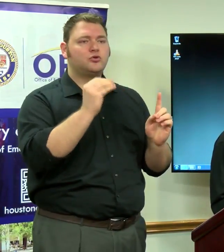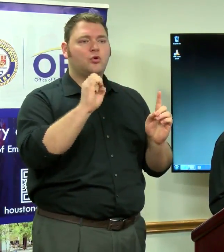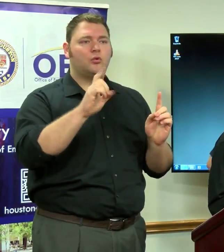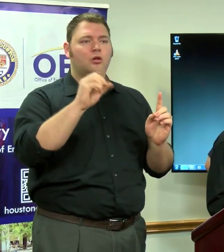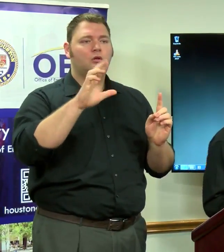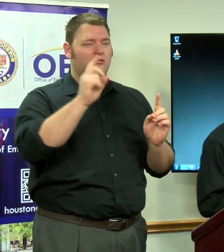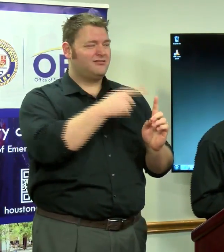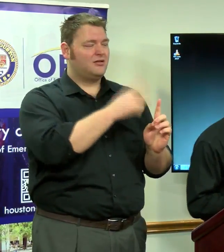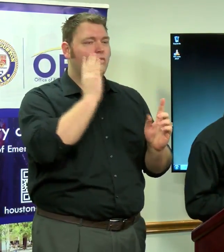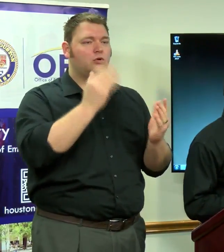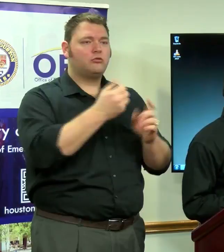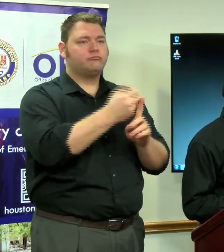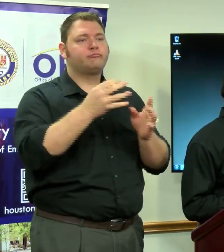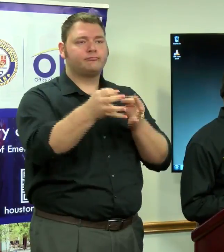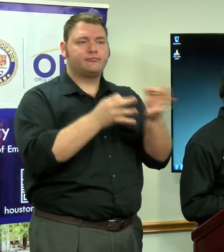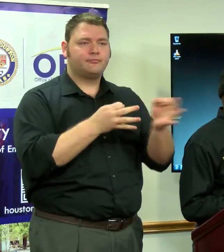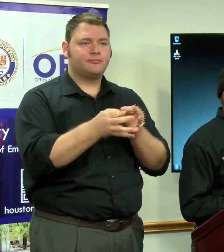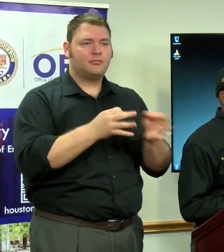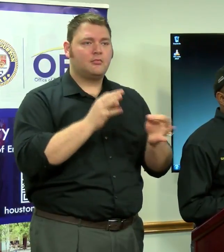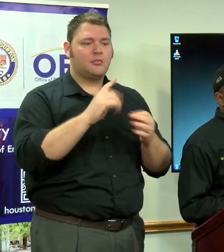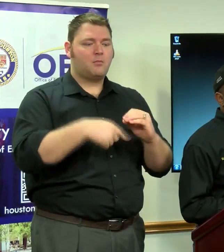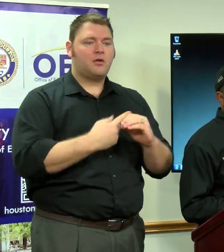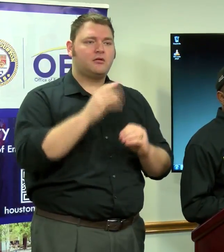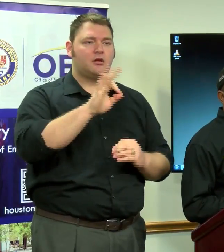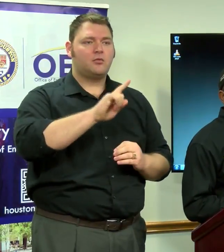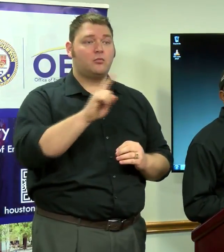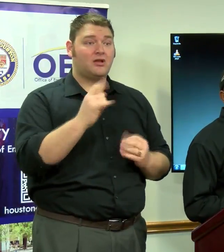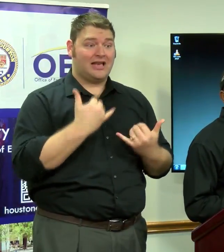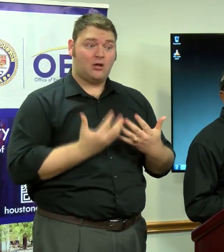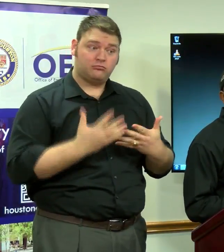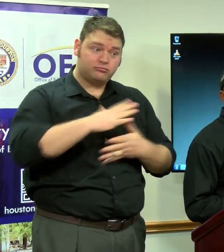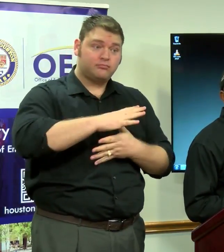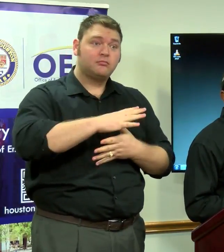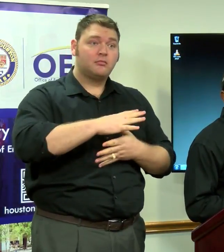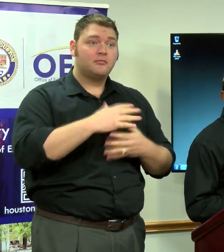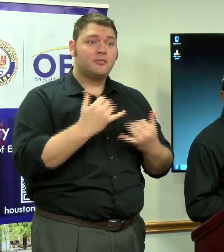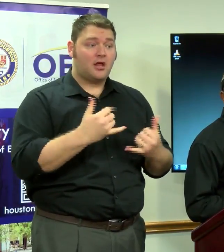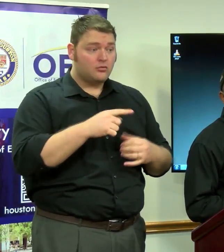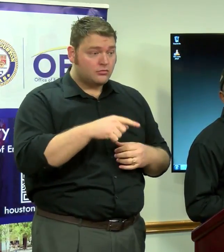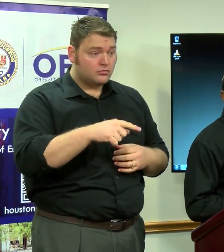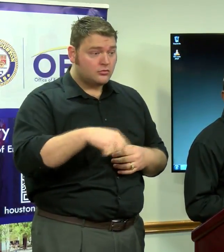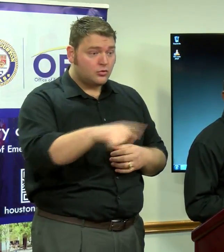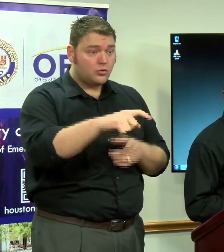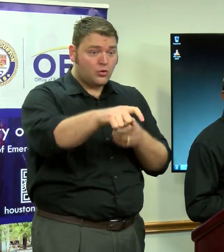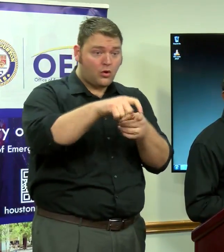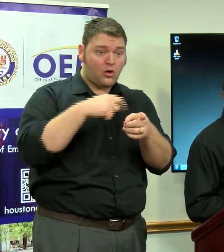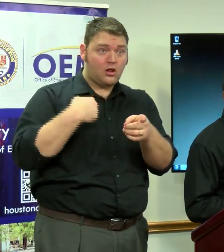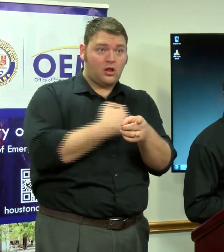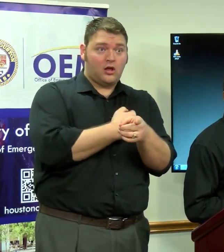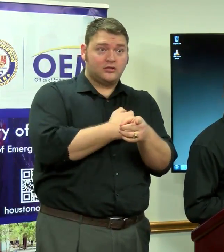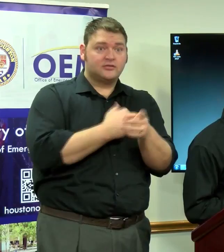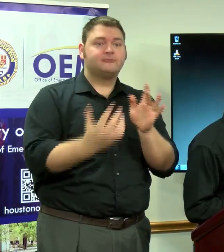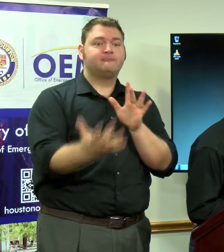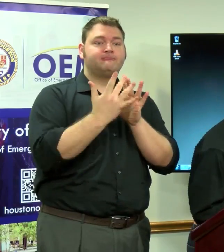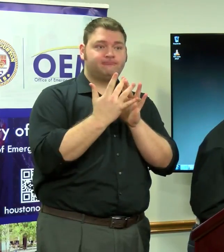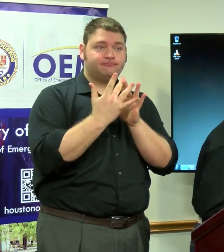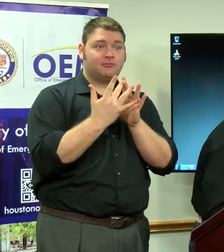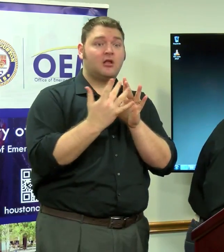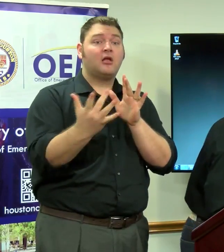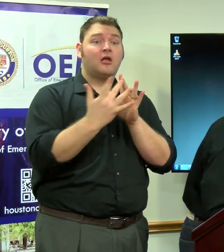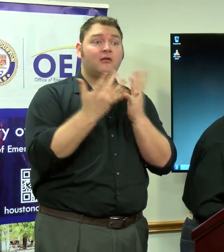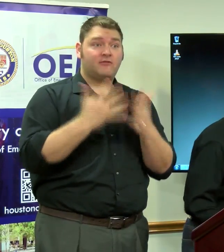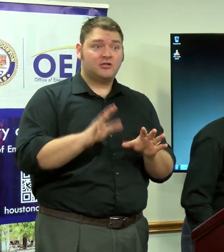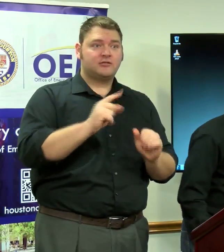give us a status report on where we are, because we're placing a high priority, making sure that when people call, they're able to reach us, and then once they reach us, then we need to respond to them.